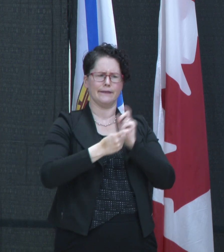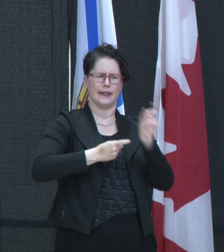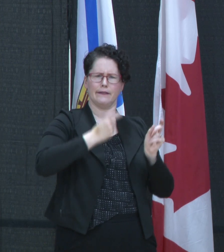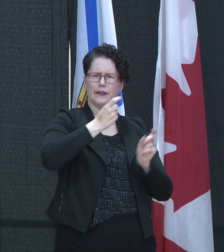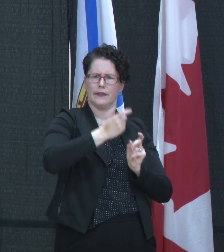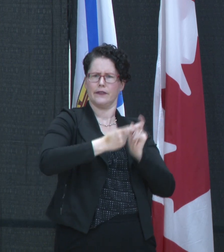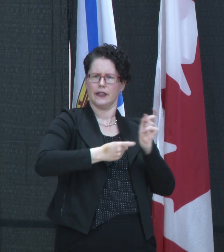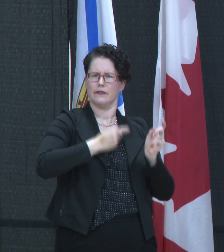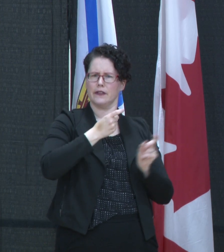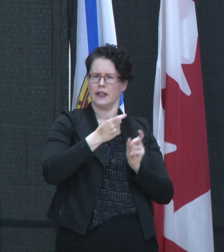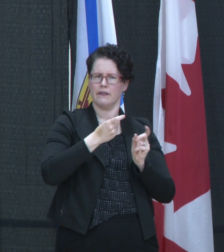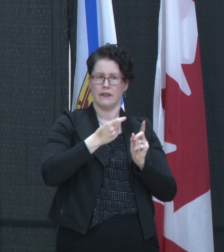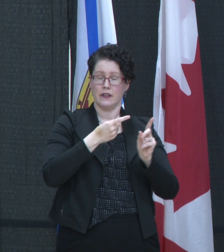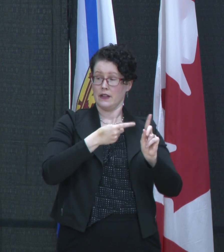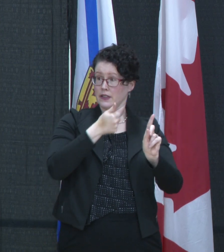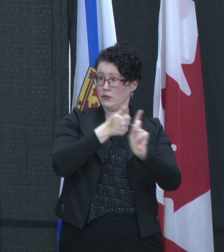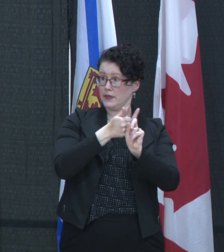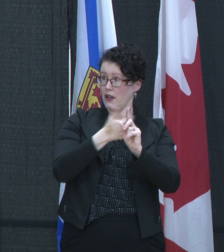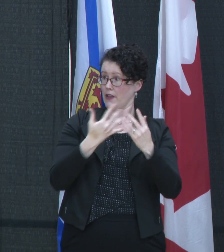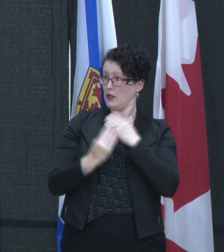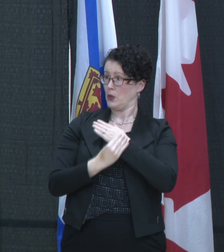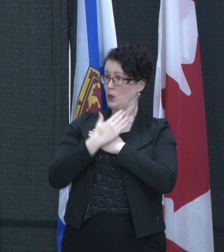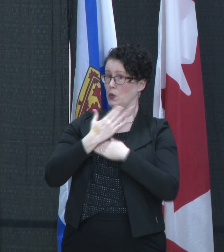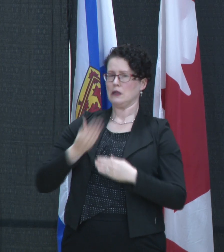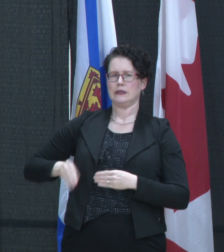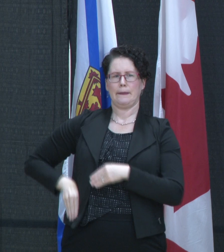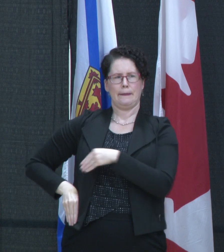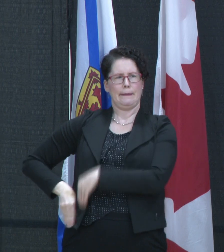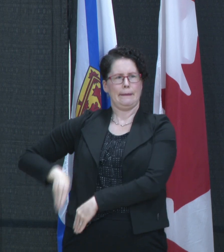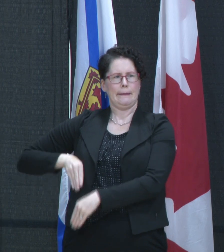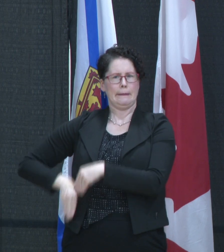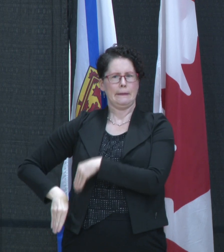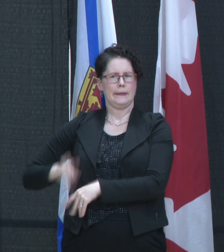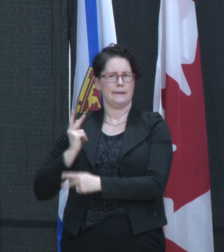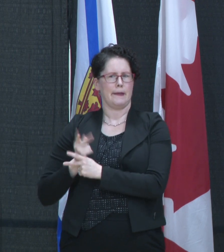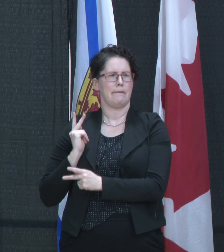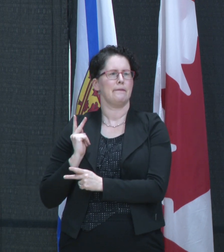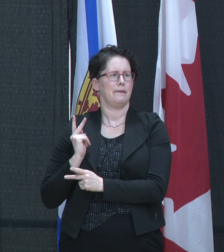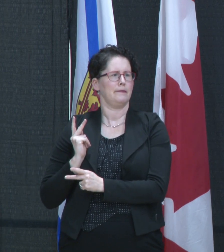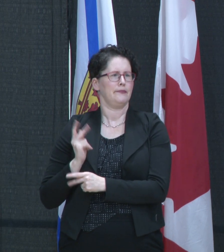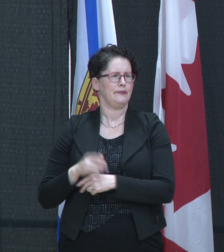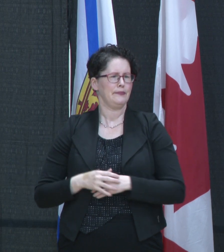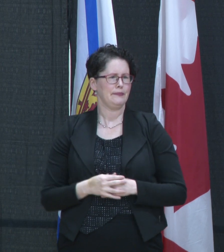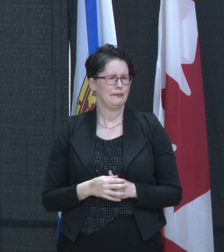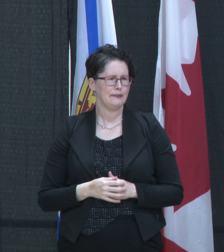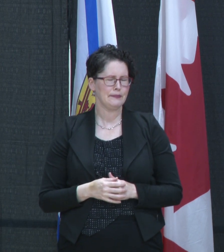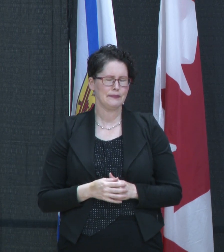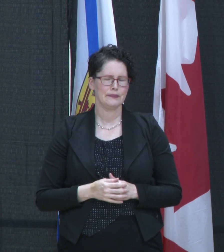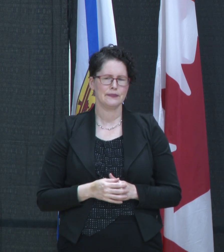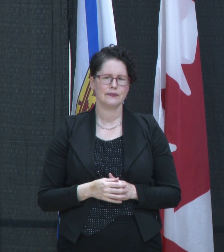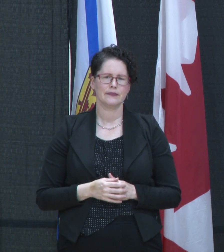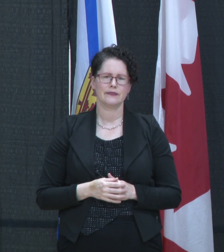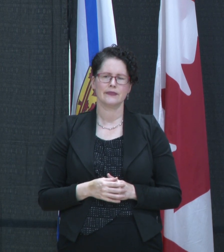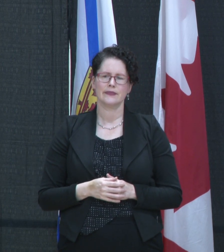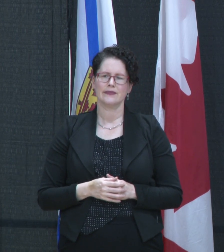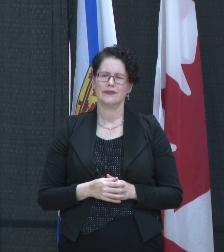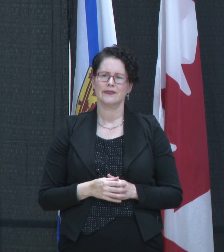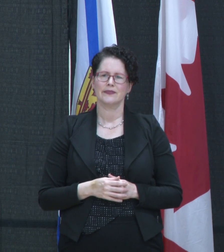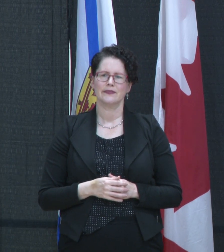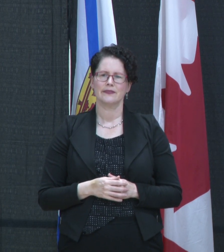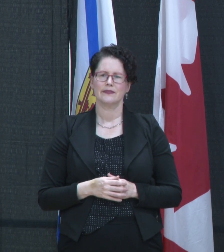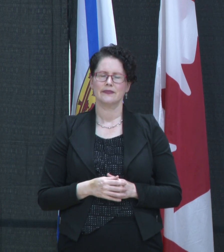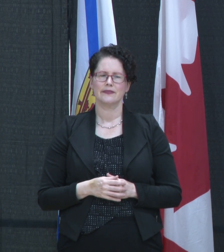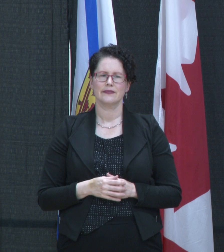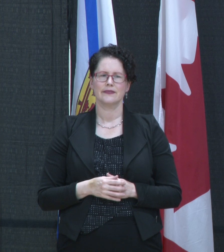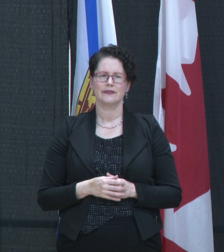a significant positive impact on him during his time in public office. In fact, that